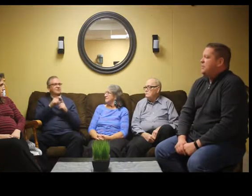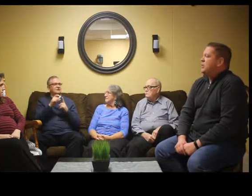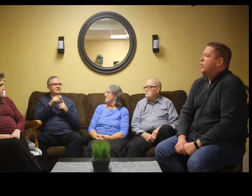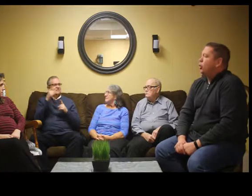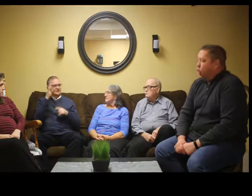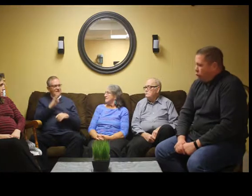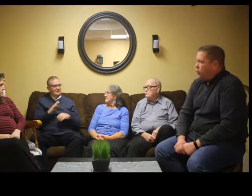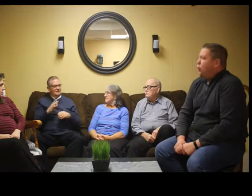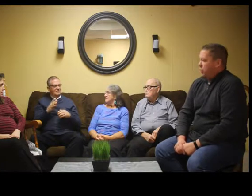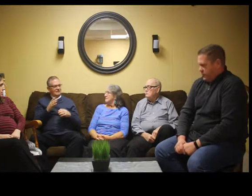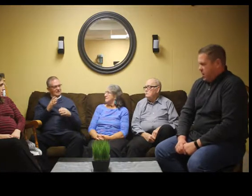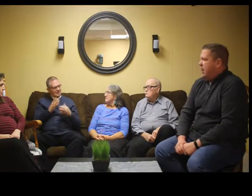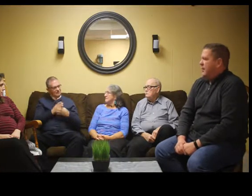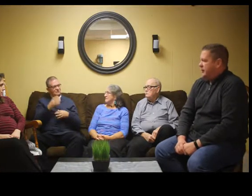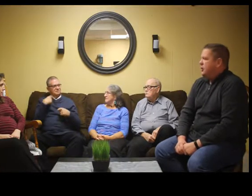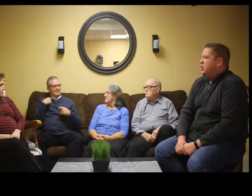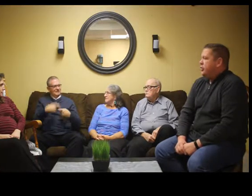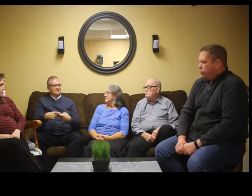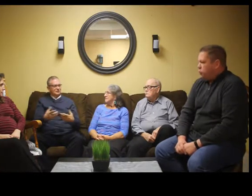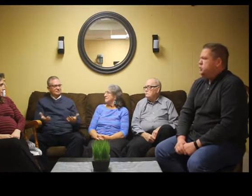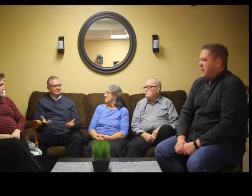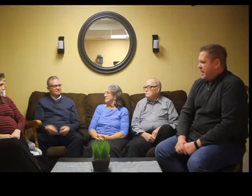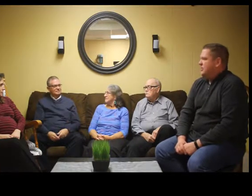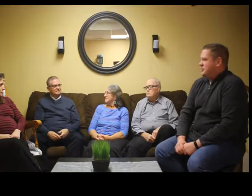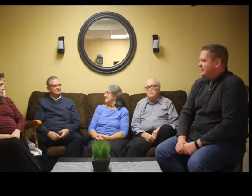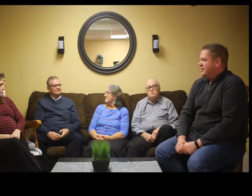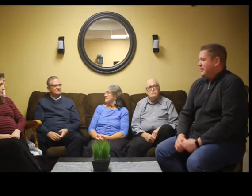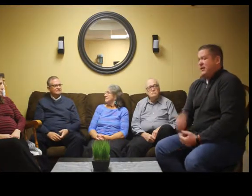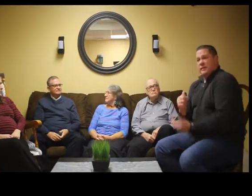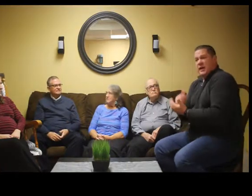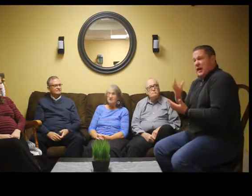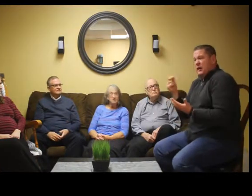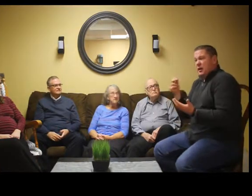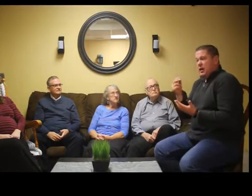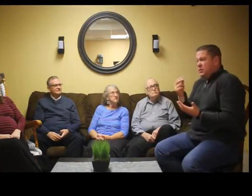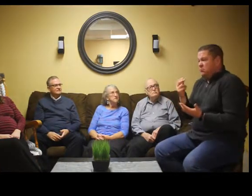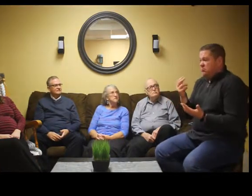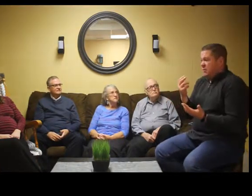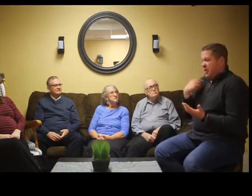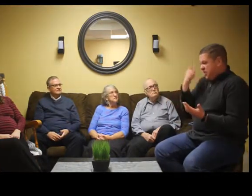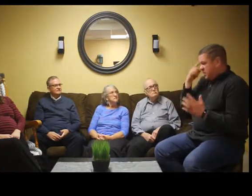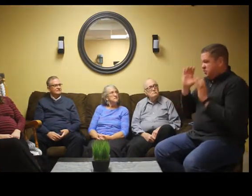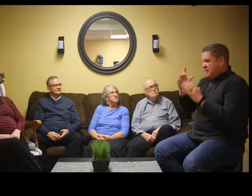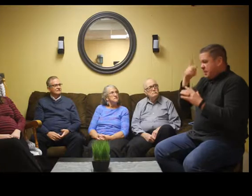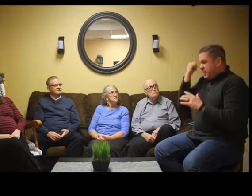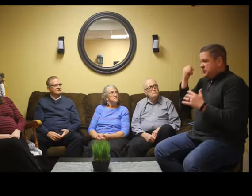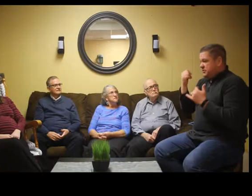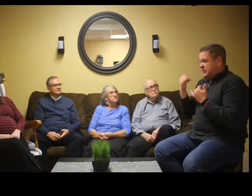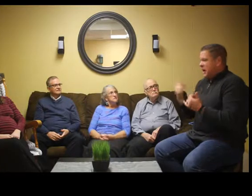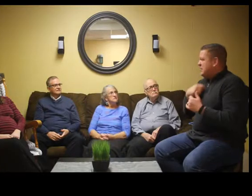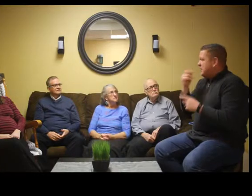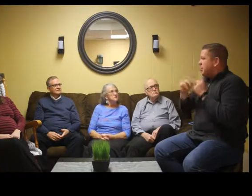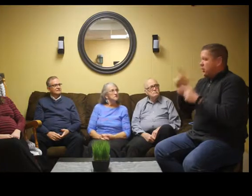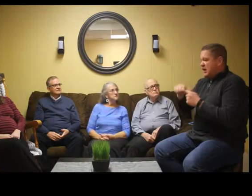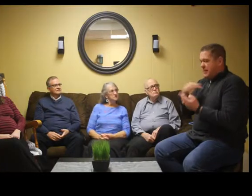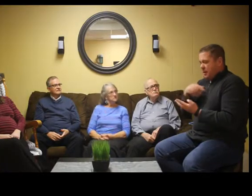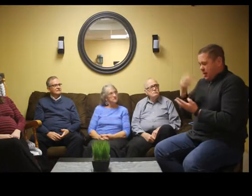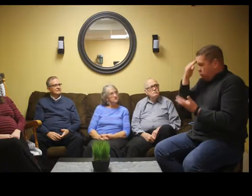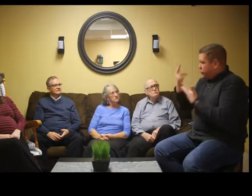can learn the Word of God through Spanish. Amen. And I think it's great because now I tell people all the time, I know three